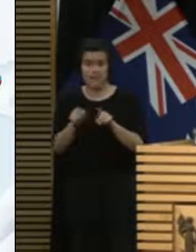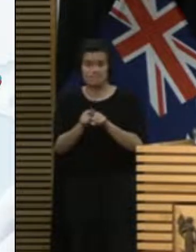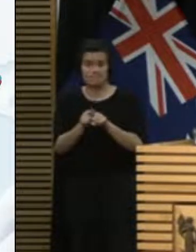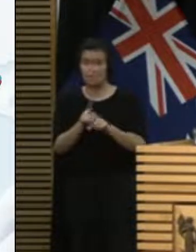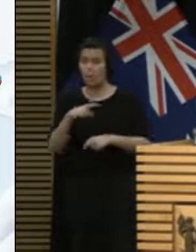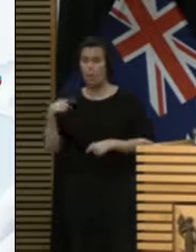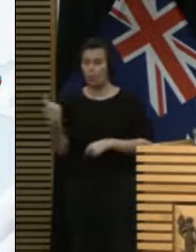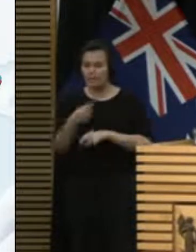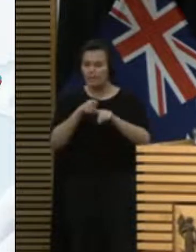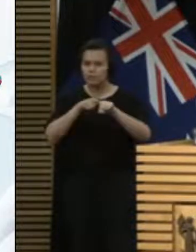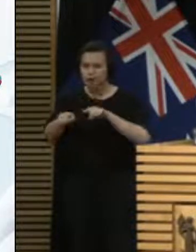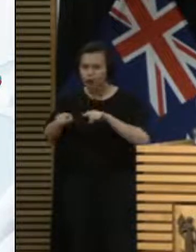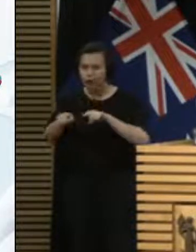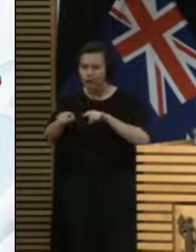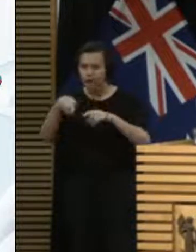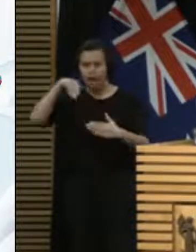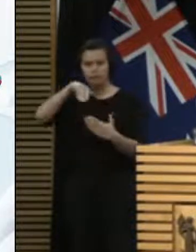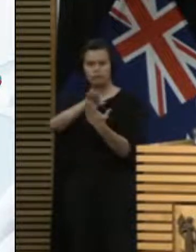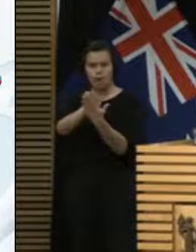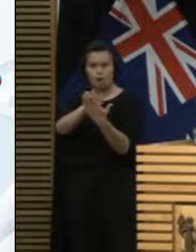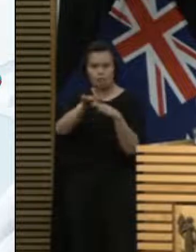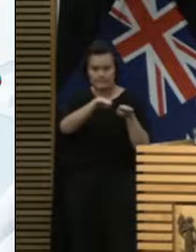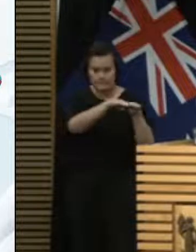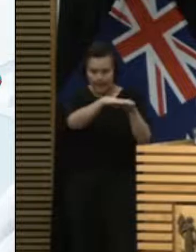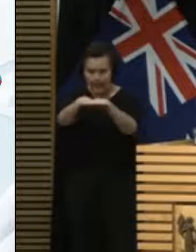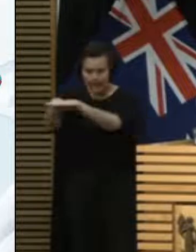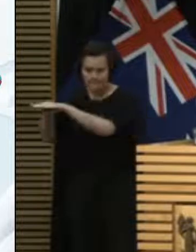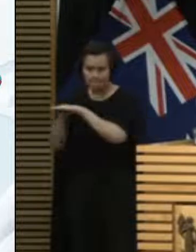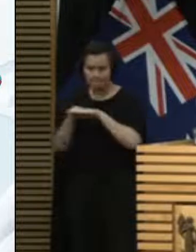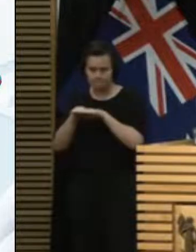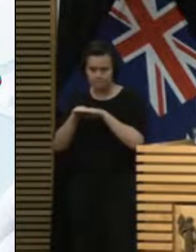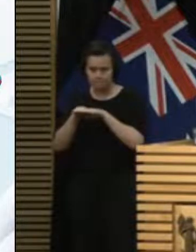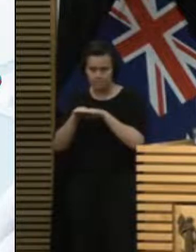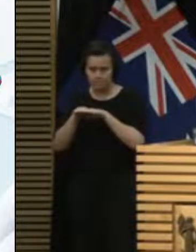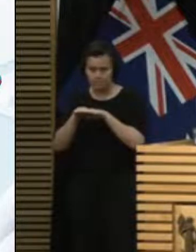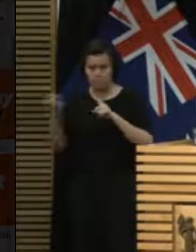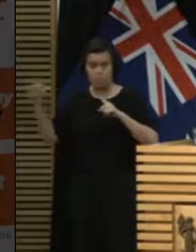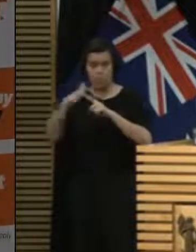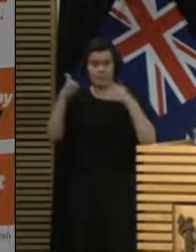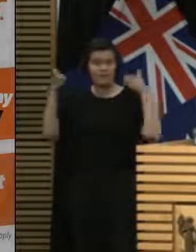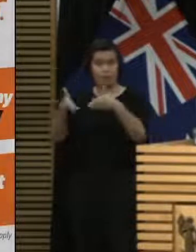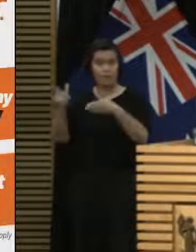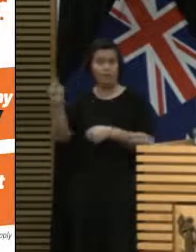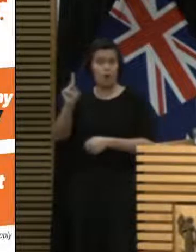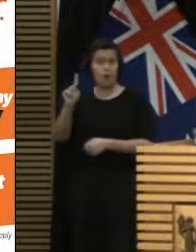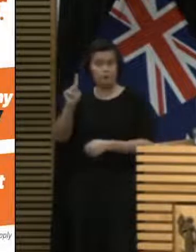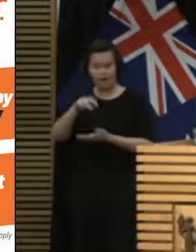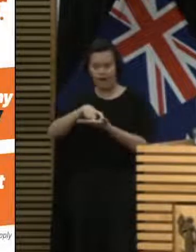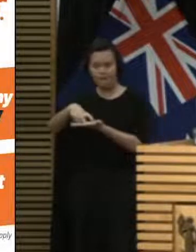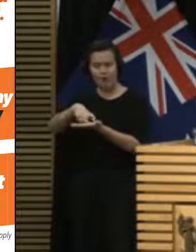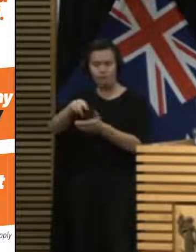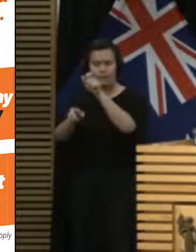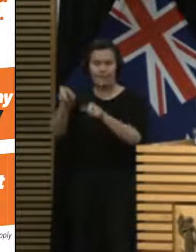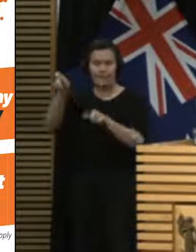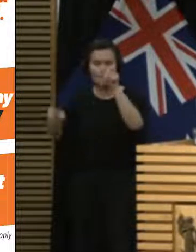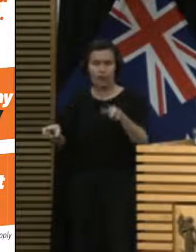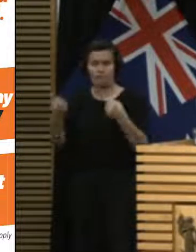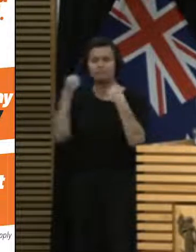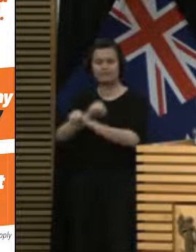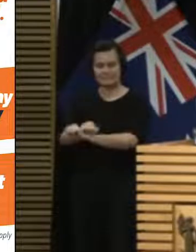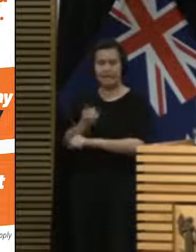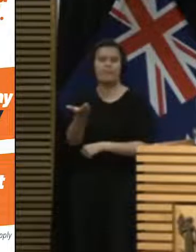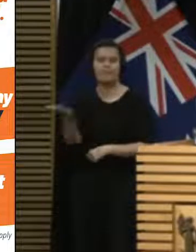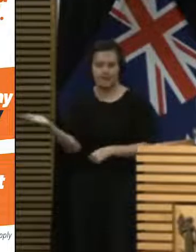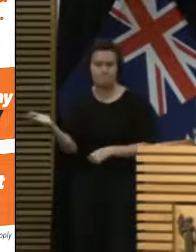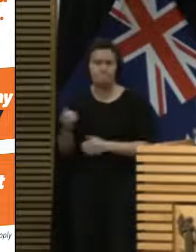is a very consistent approach. We have a duty of care to protect the most vulnerable, but at the same time, of course, making sure that where we're applying mandates,